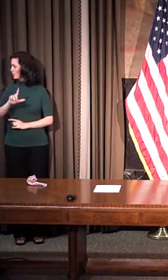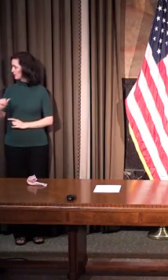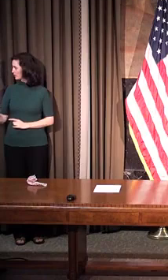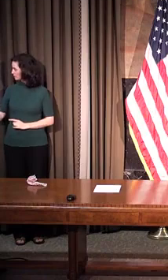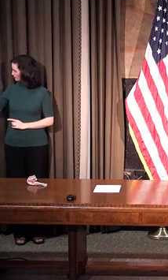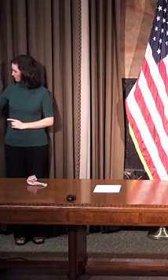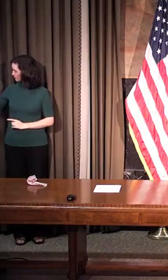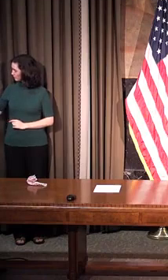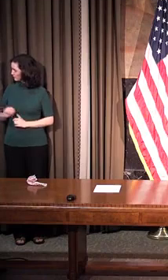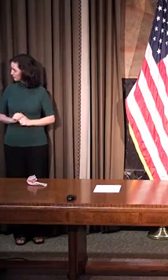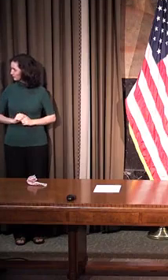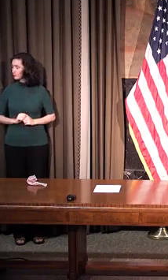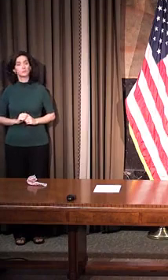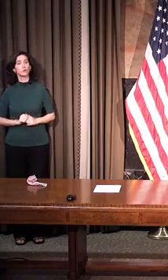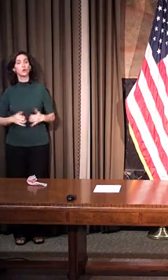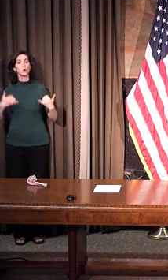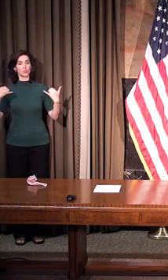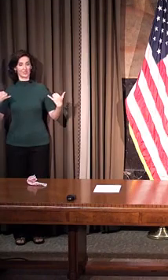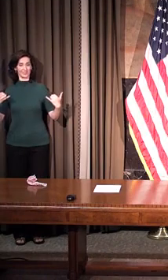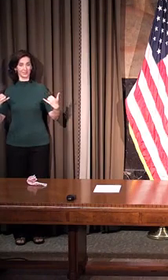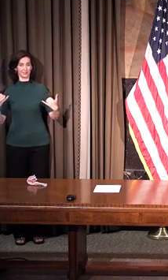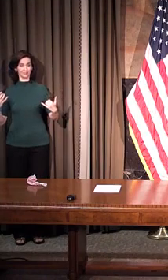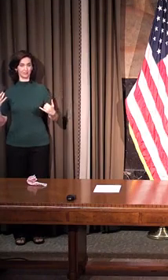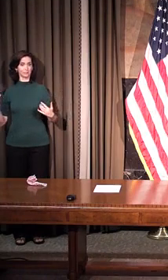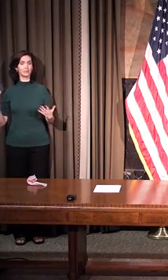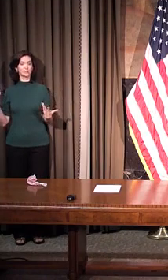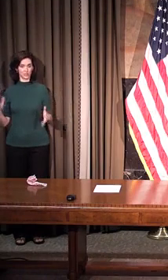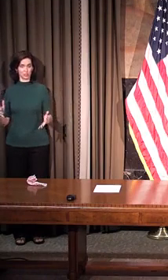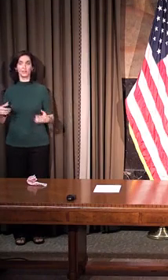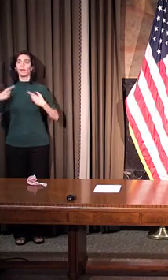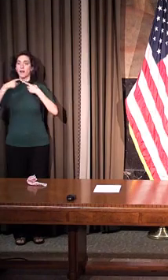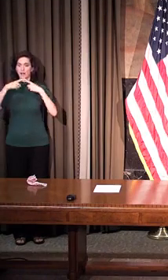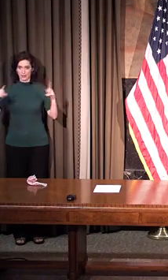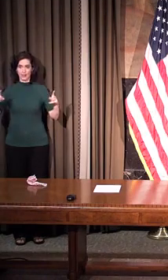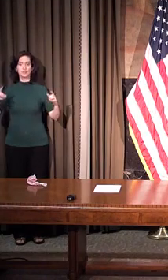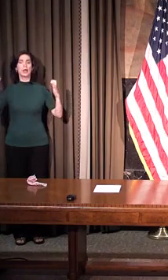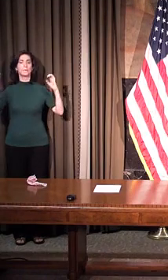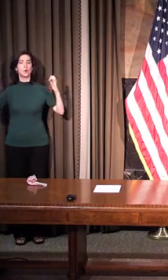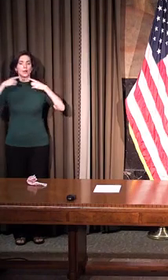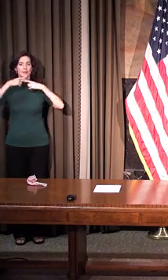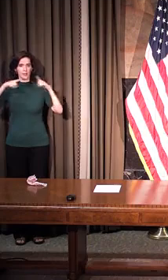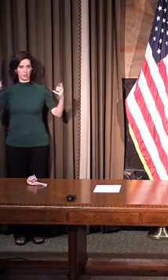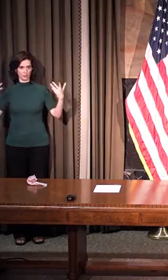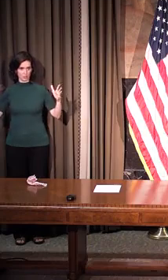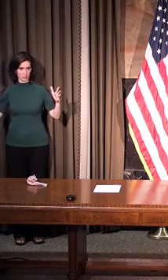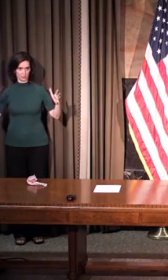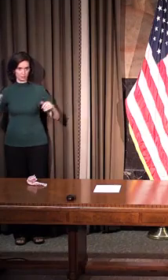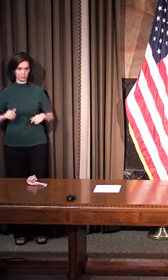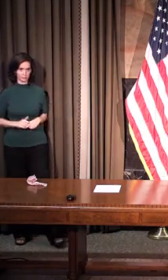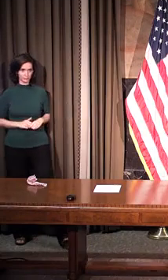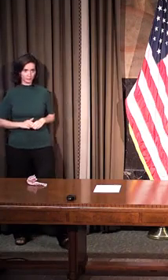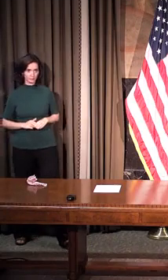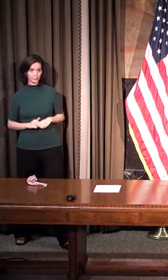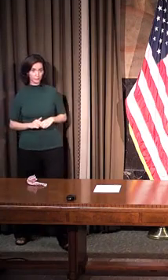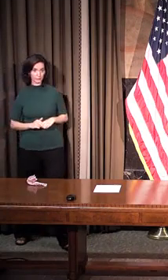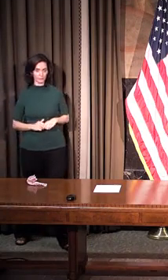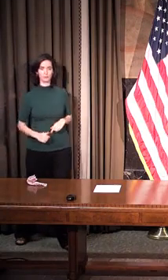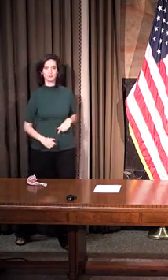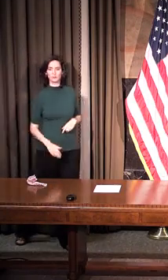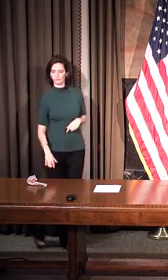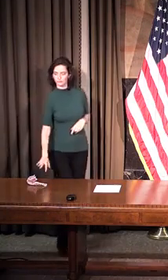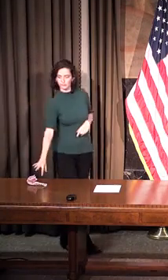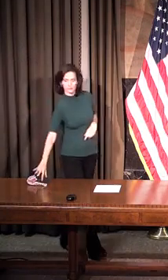So earlier today, I issued an emergency declaration ahead of Zeta. And between COVID-19 and severe weather,